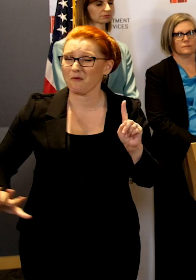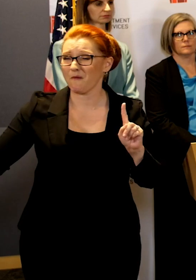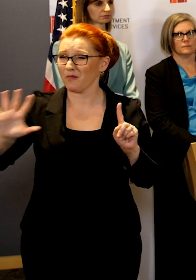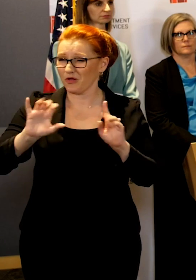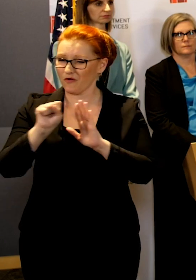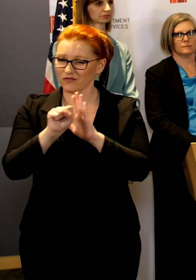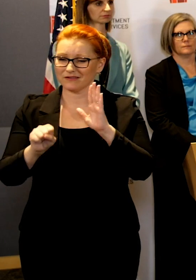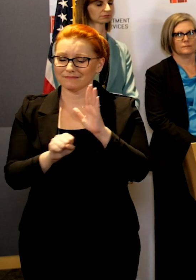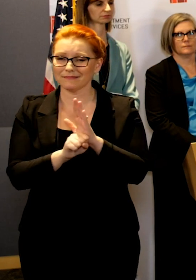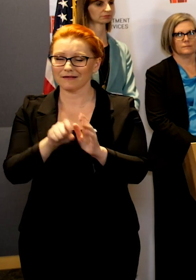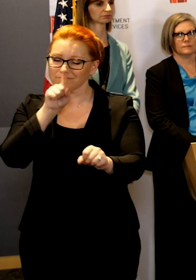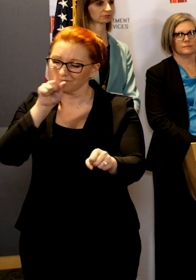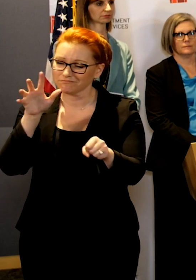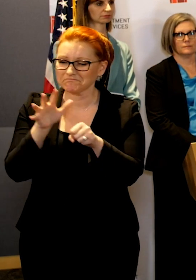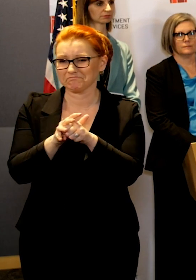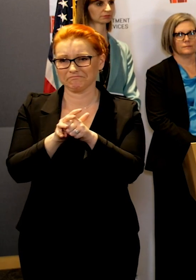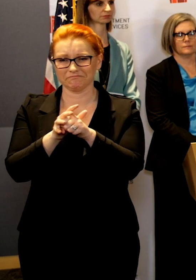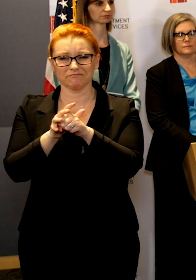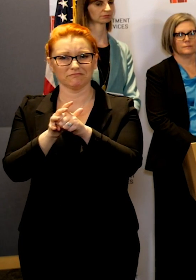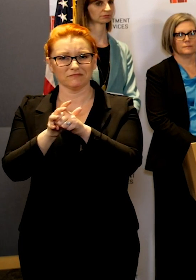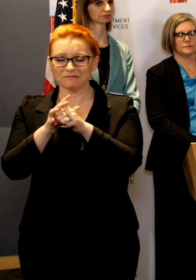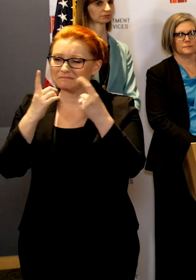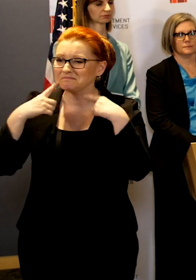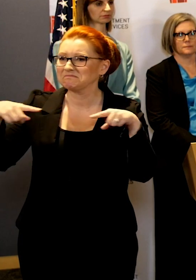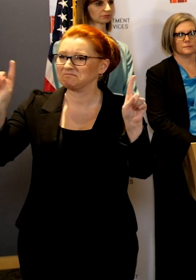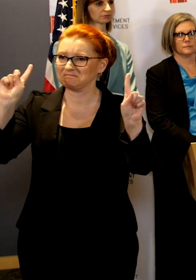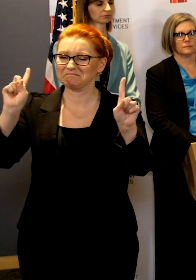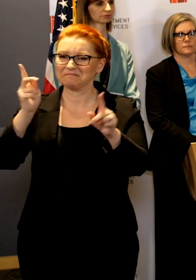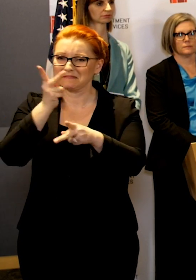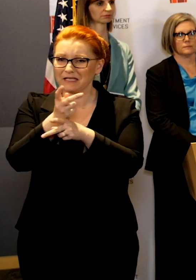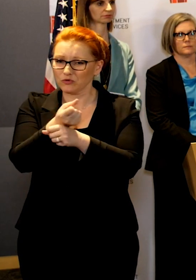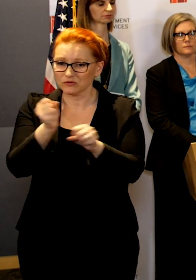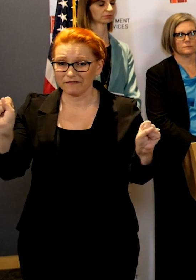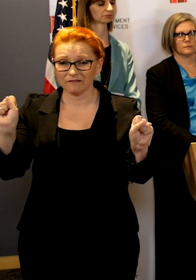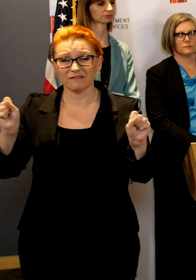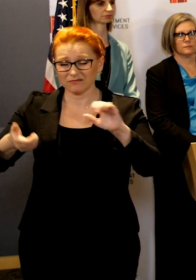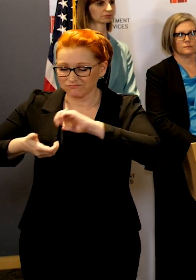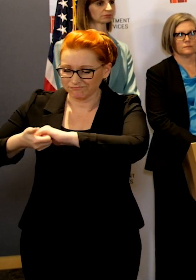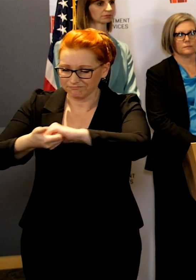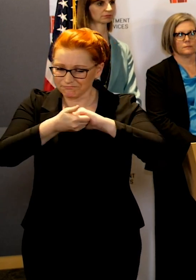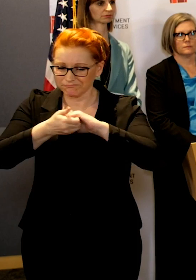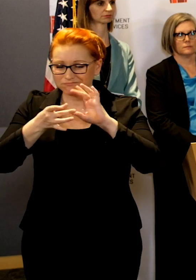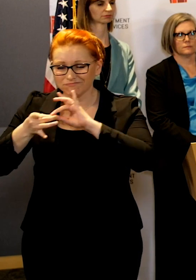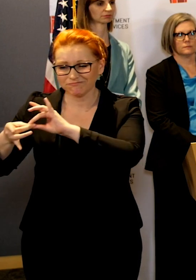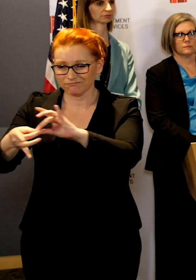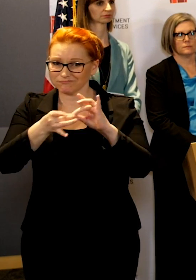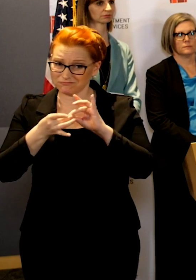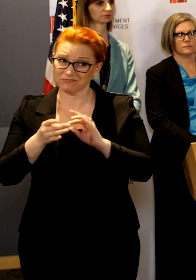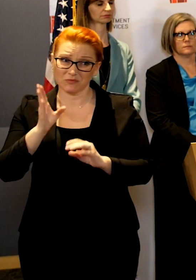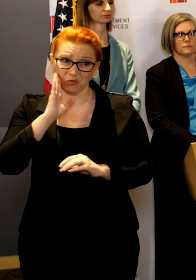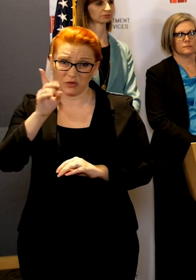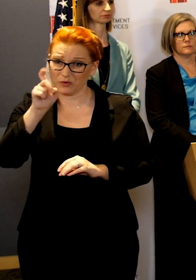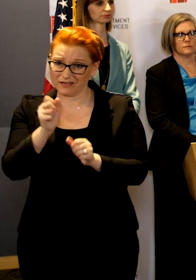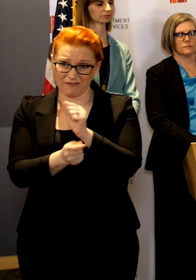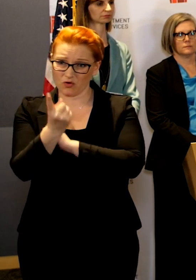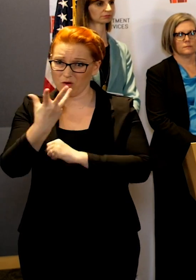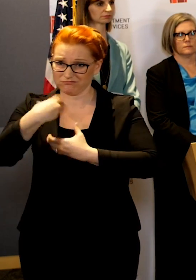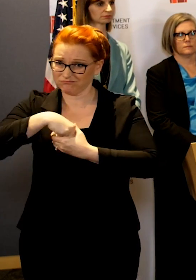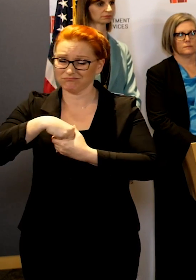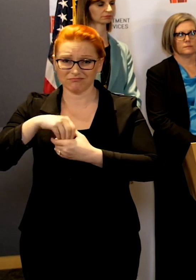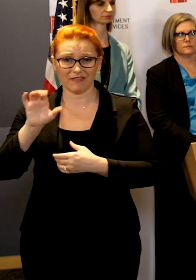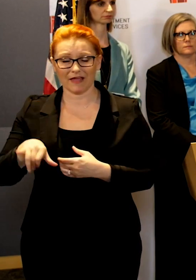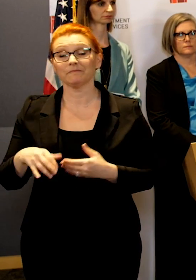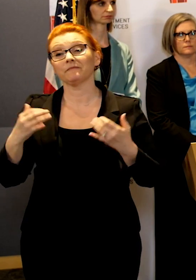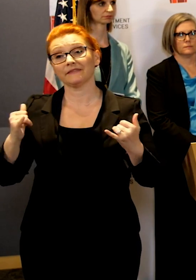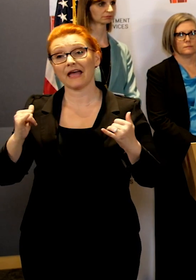state dedicated to getting this done together in a partnership. It's going to take all of us. With that,